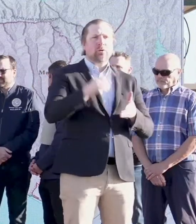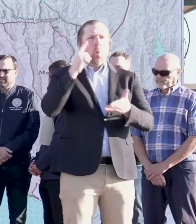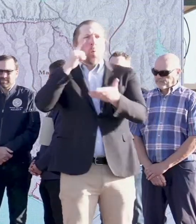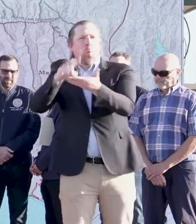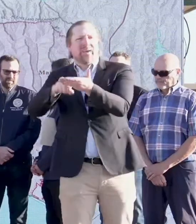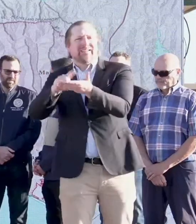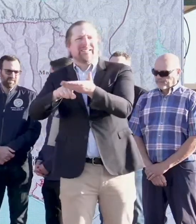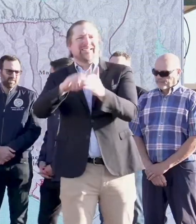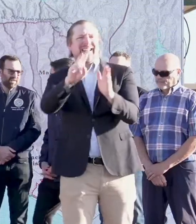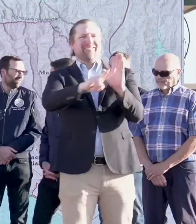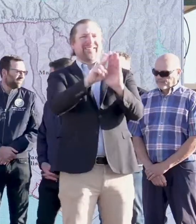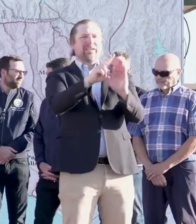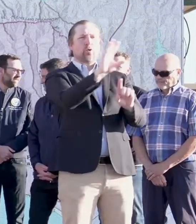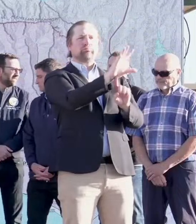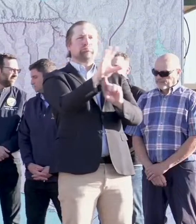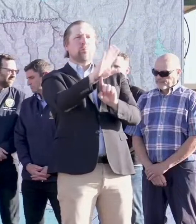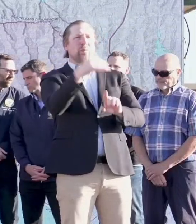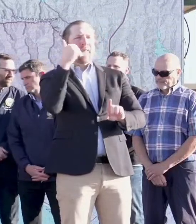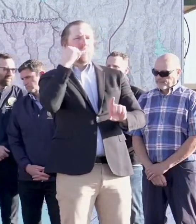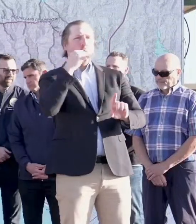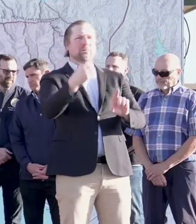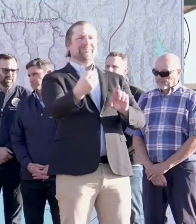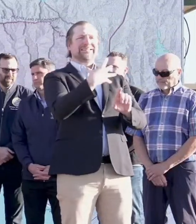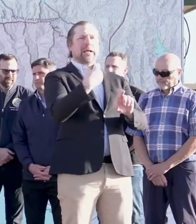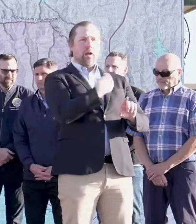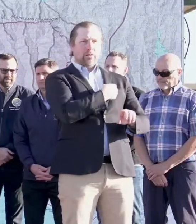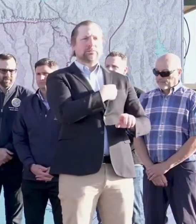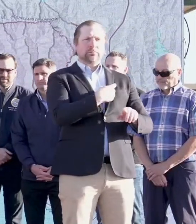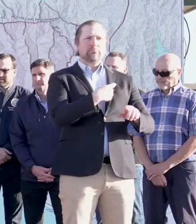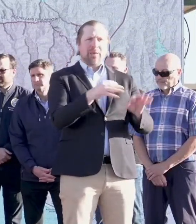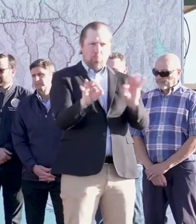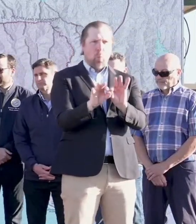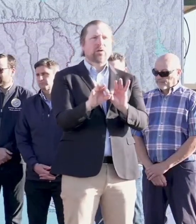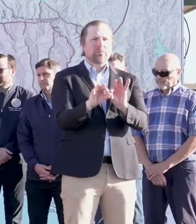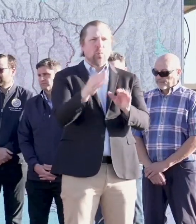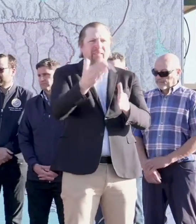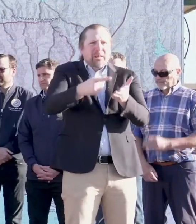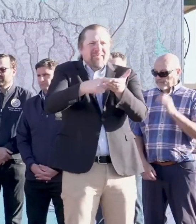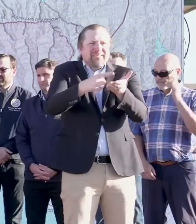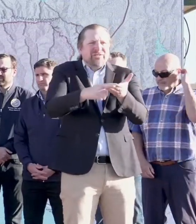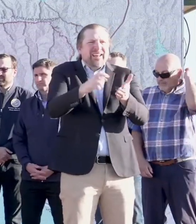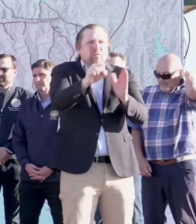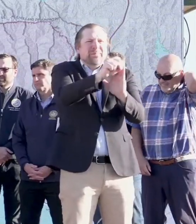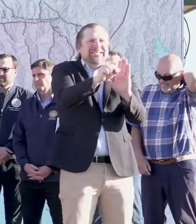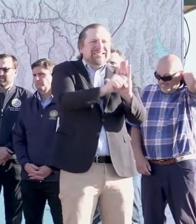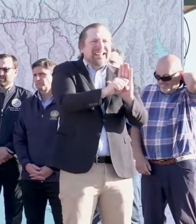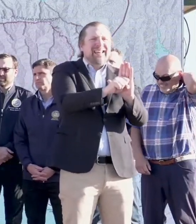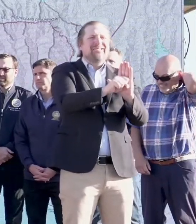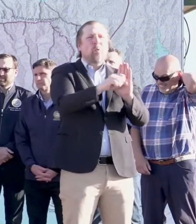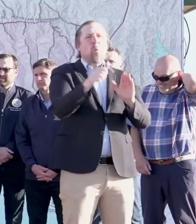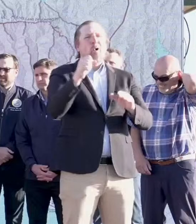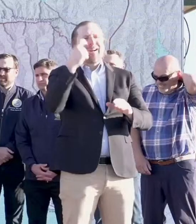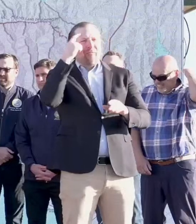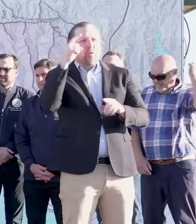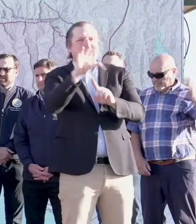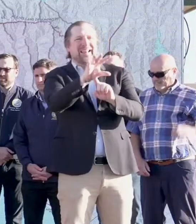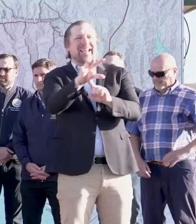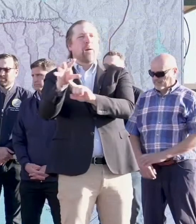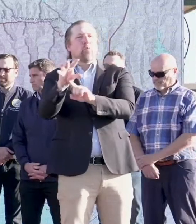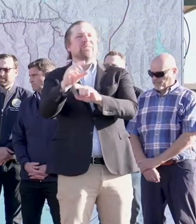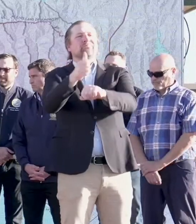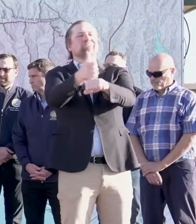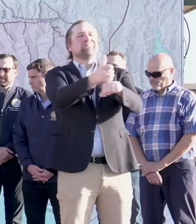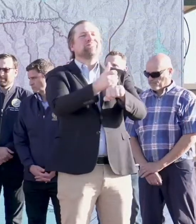videos submitted. We have investigators scouring video from state-owned cameras that were in place in the